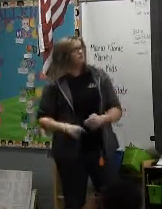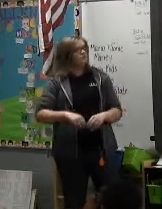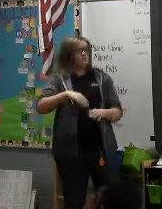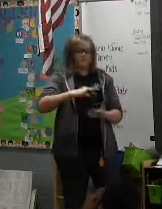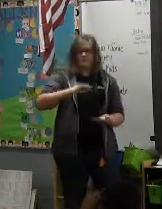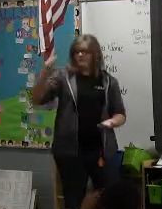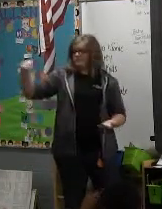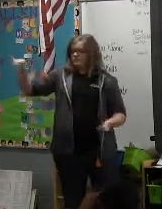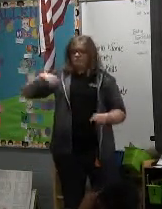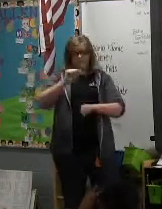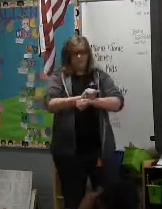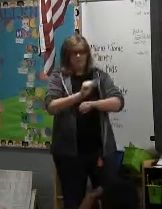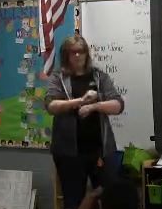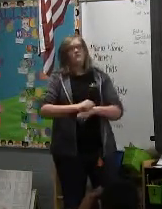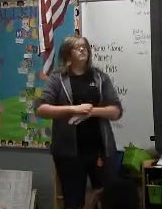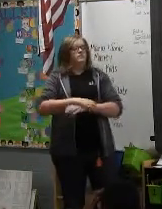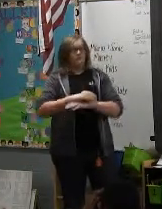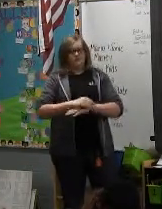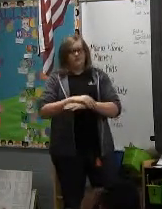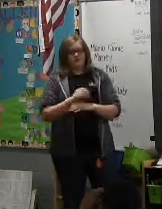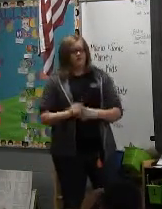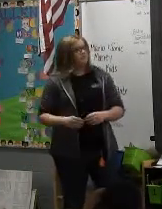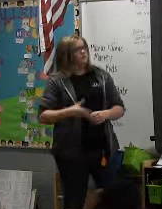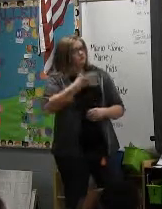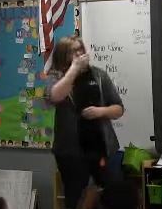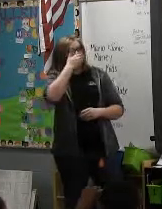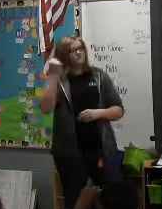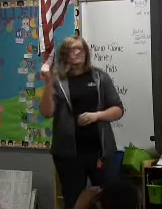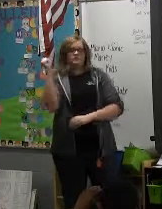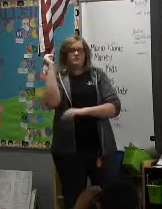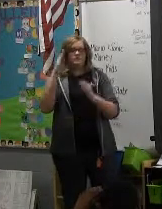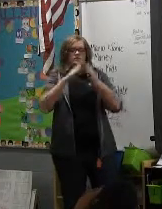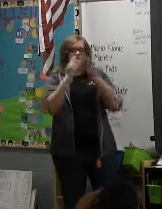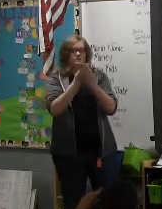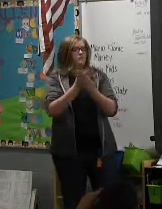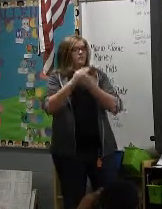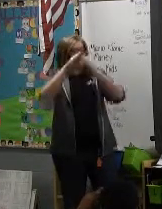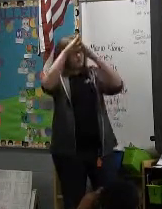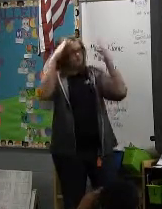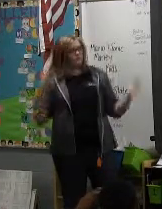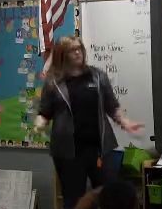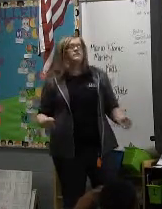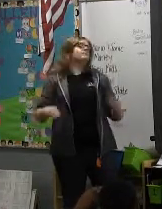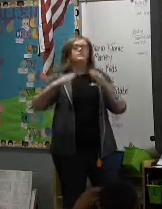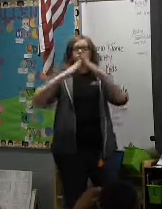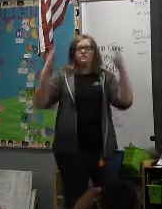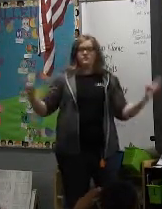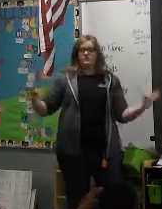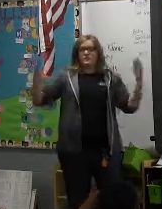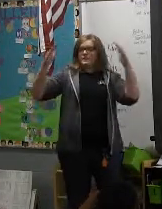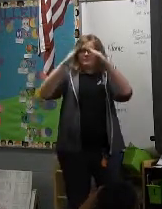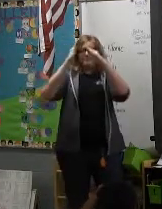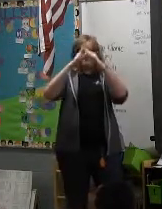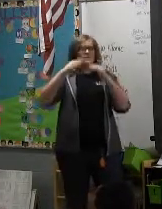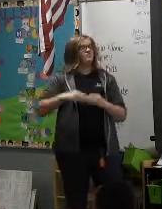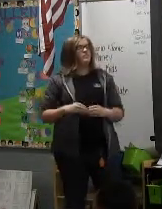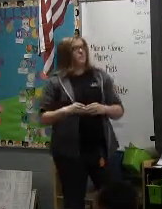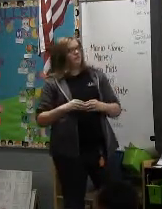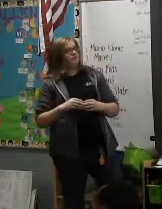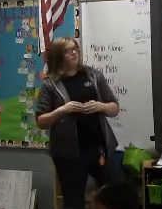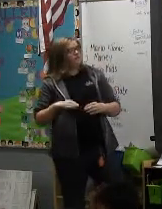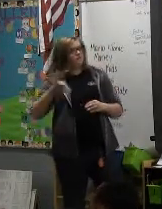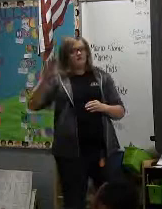best bank in Big City, USA. He became an accounting star. He wore